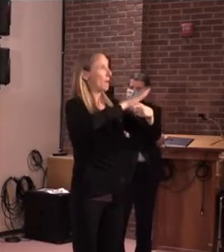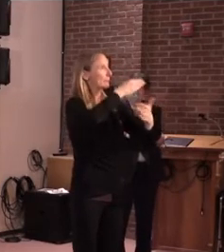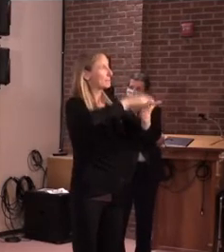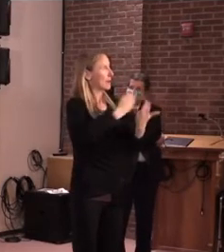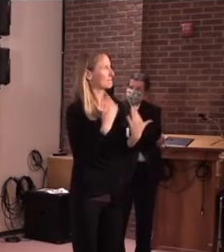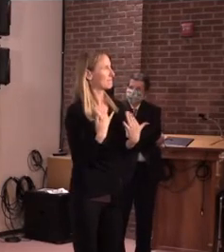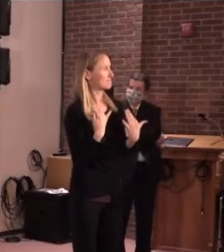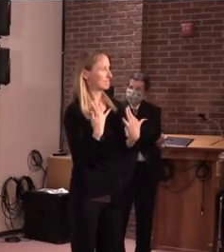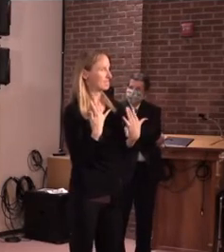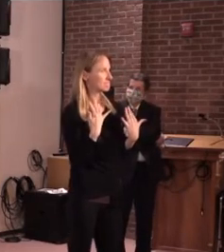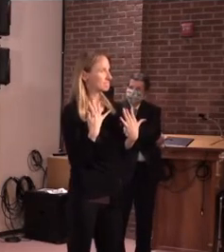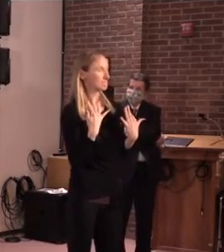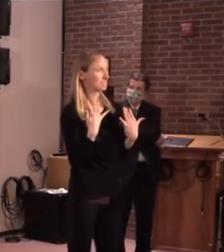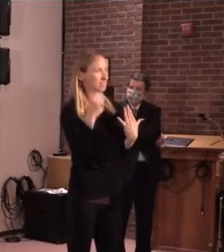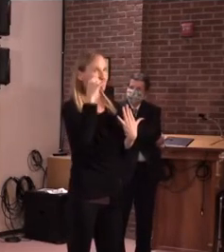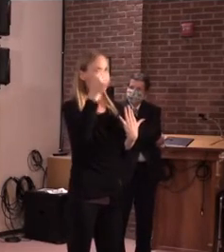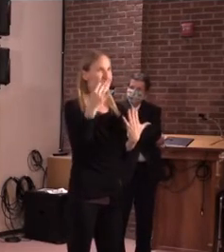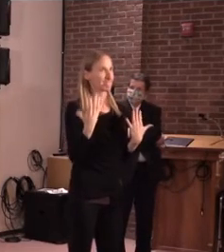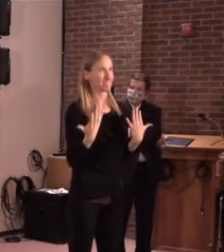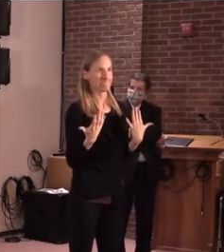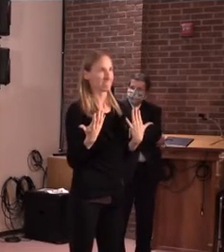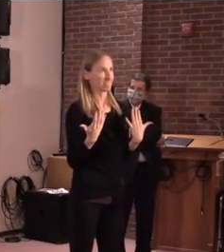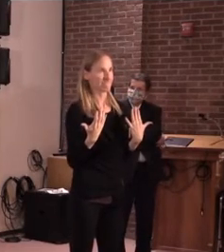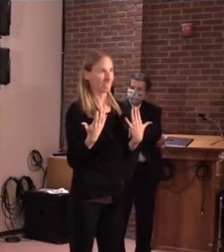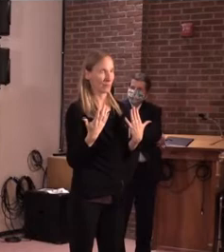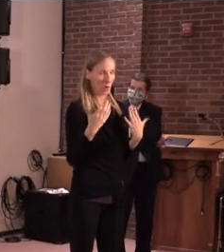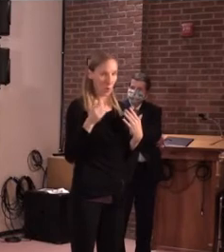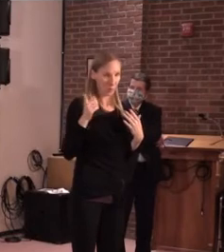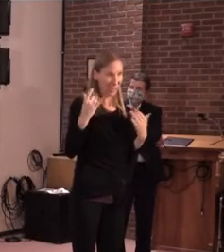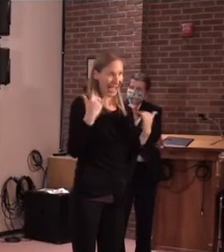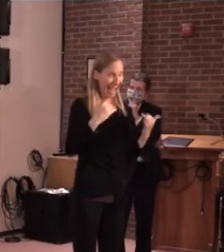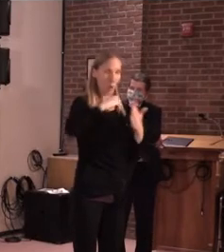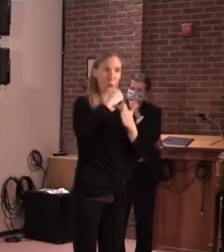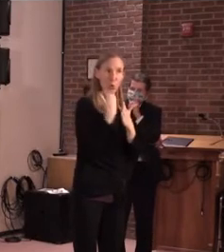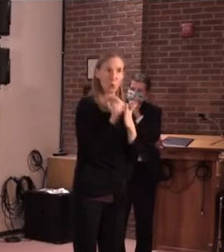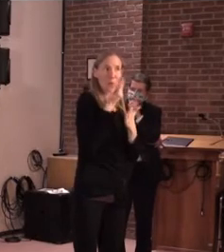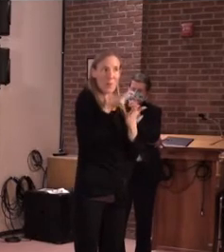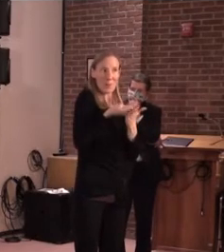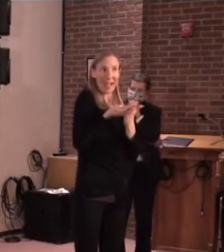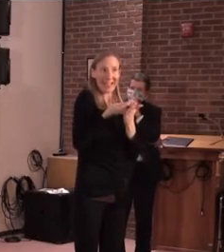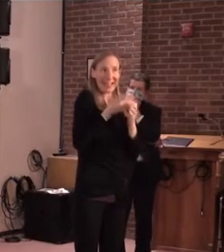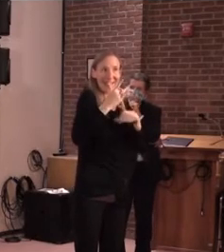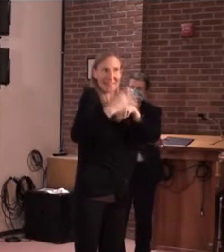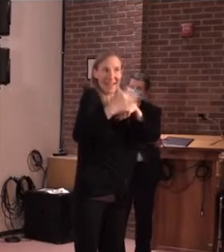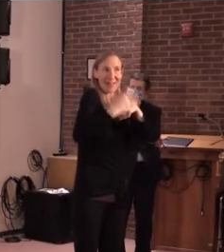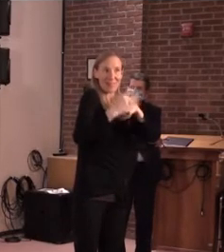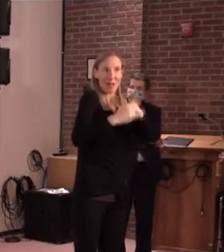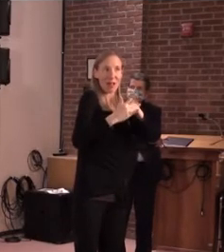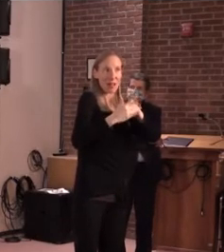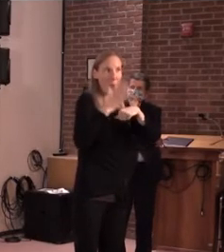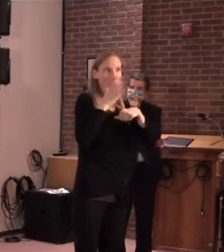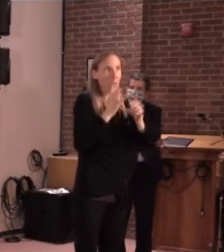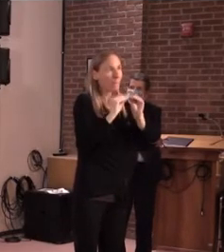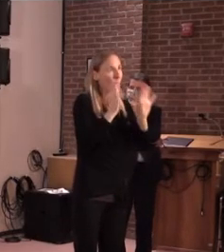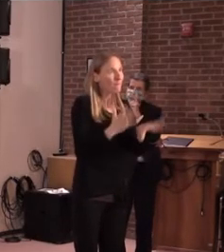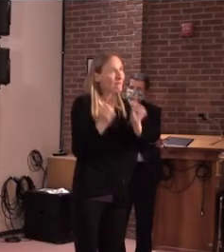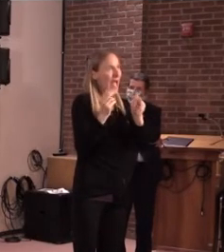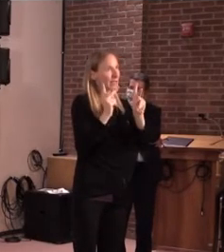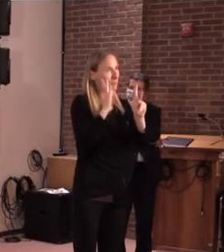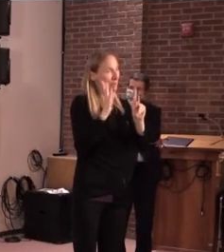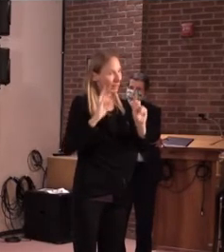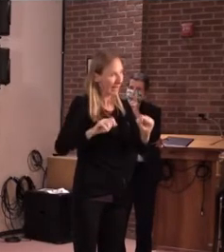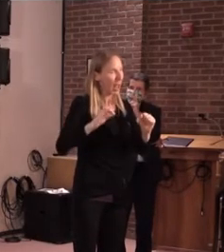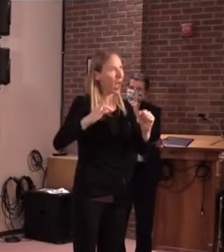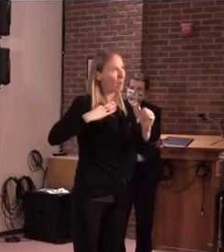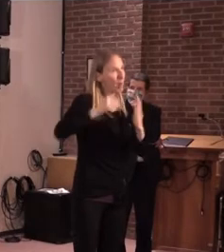I was just wondering if you have any plans in place this go around to make sure that there aren't as many issues and that people are getting that